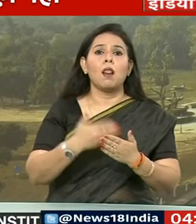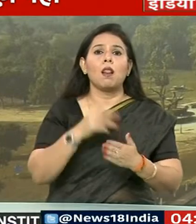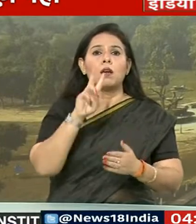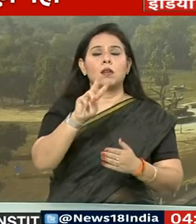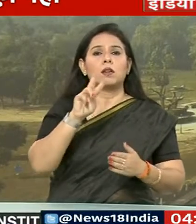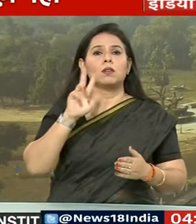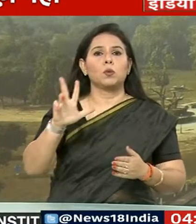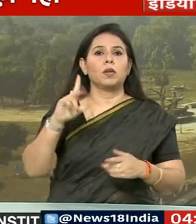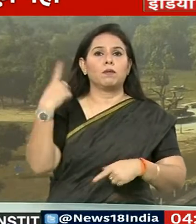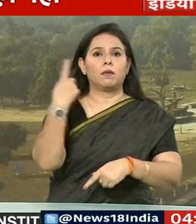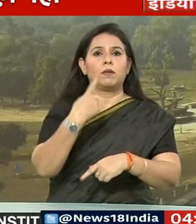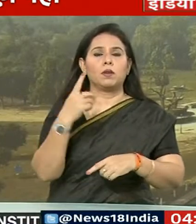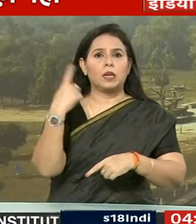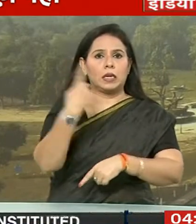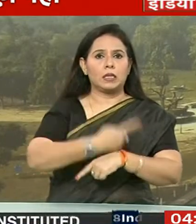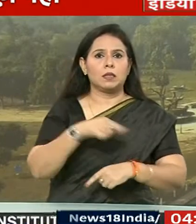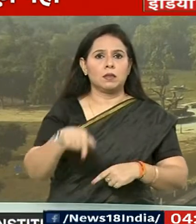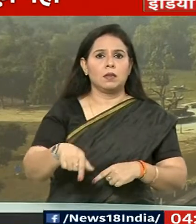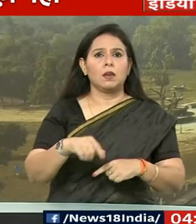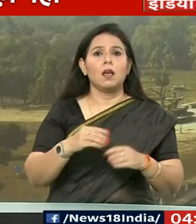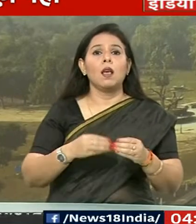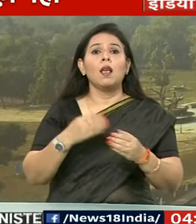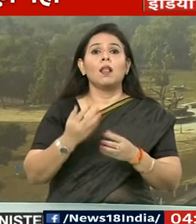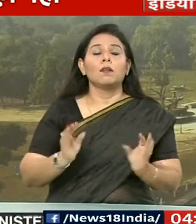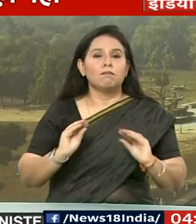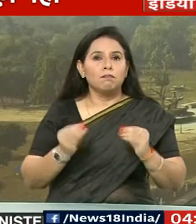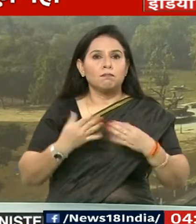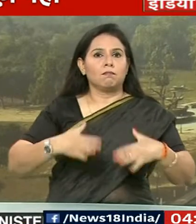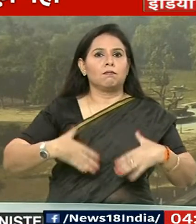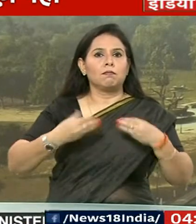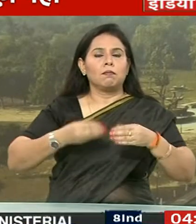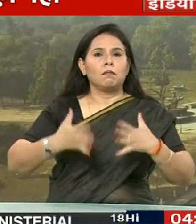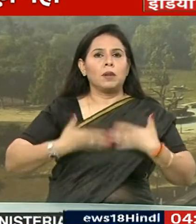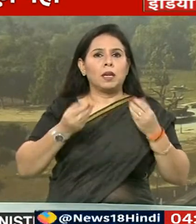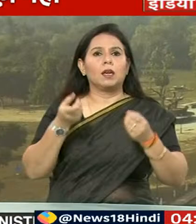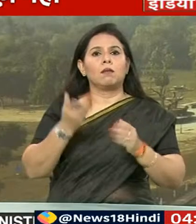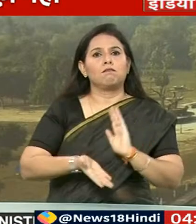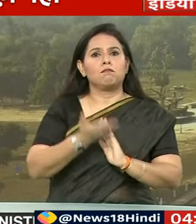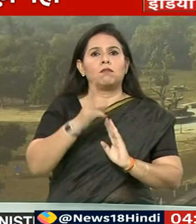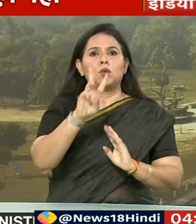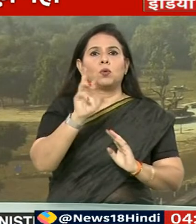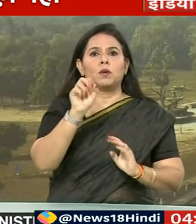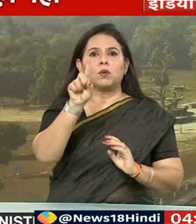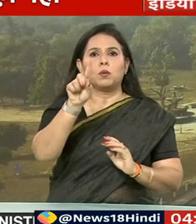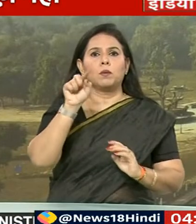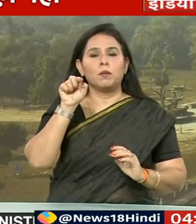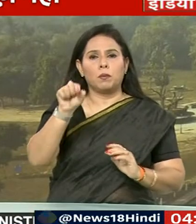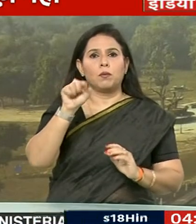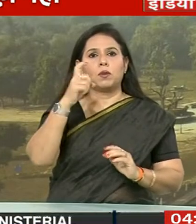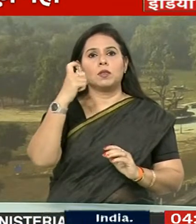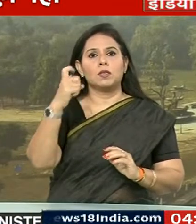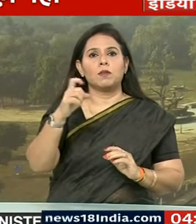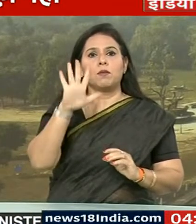case for the last 28 days. The recovery rate has also seen an upward trend with